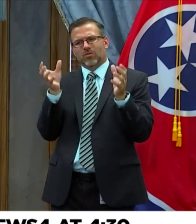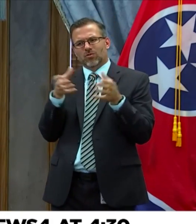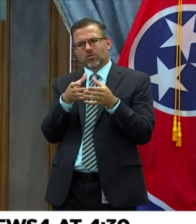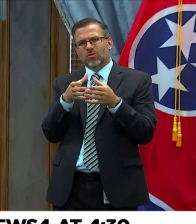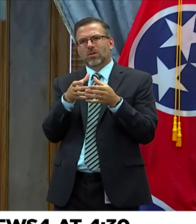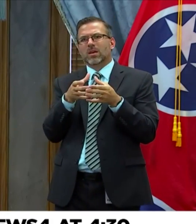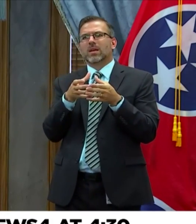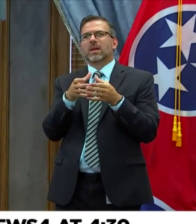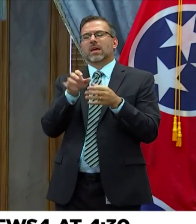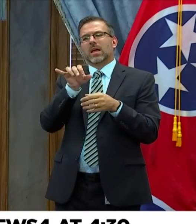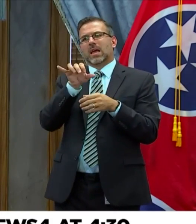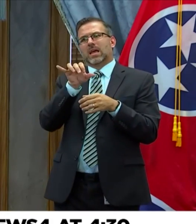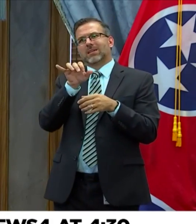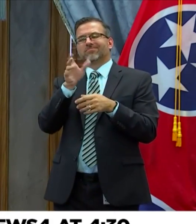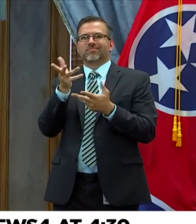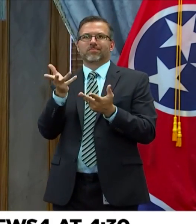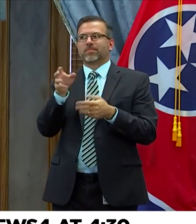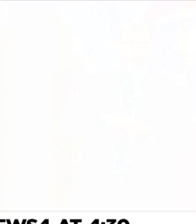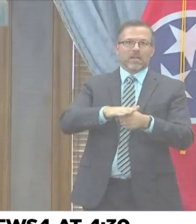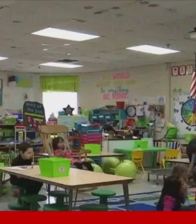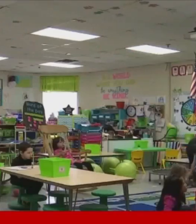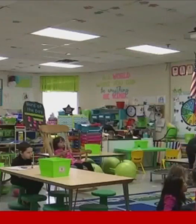students because of this pandemic.